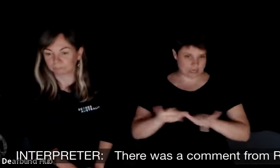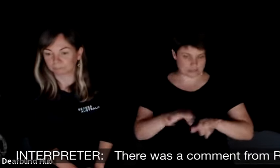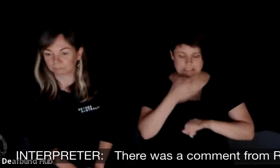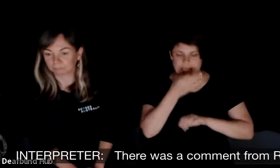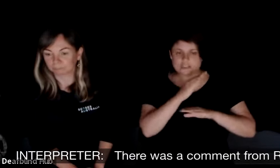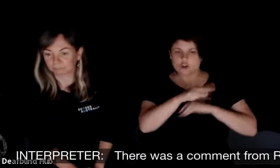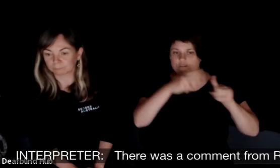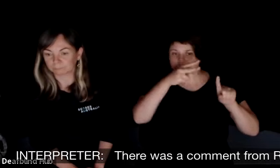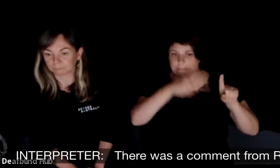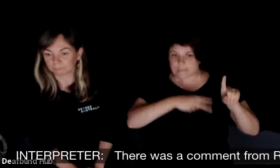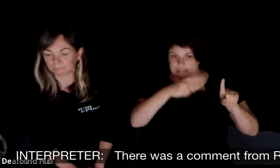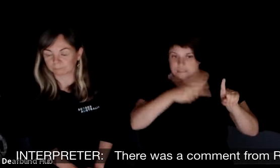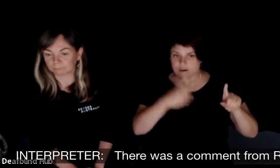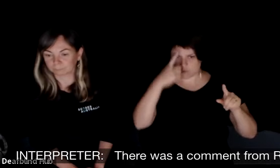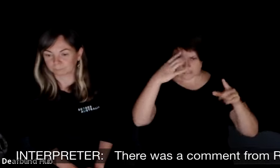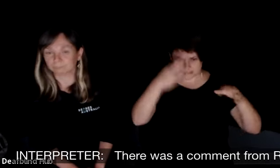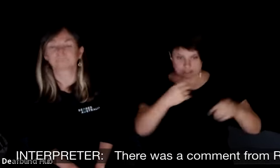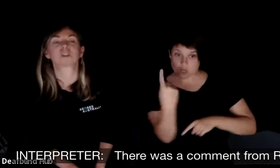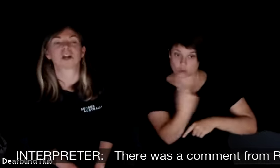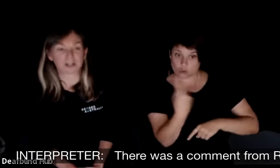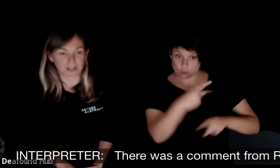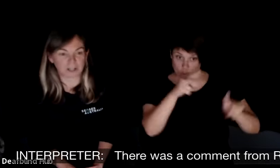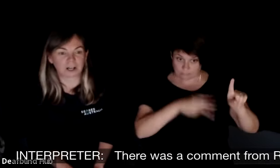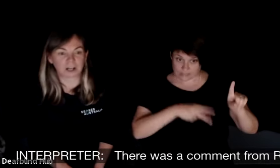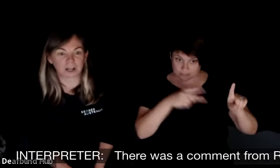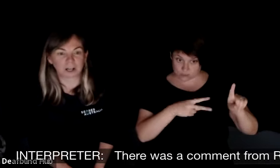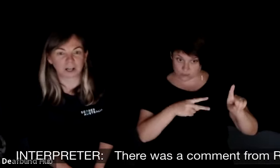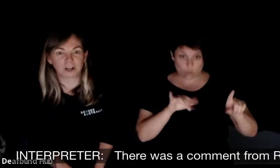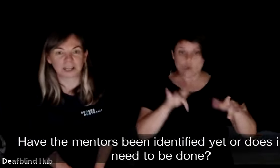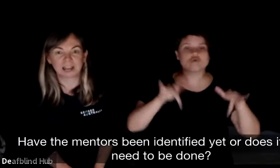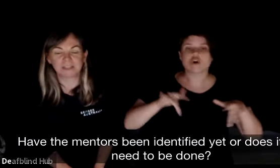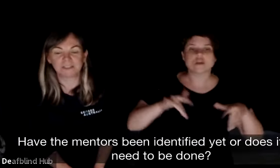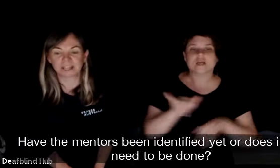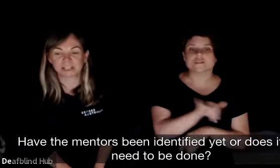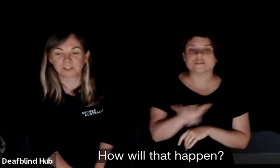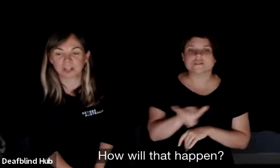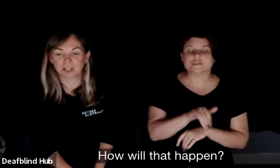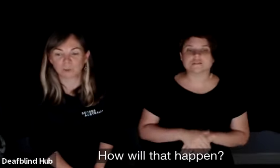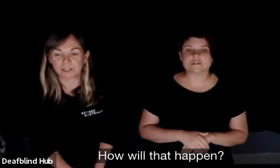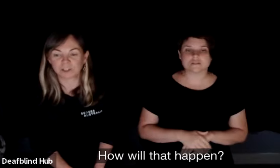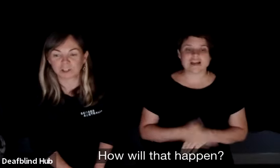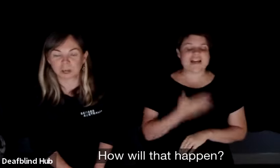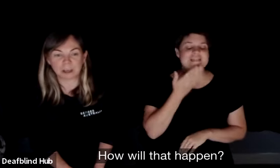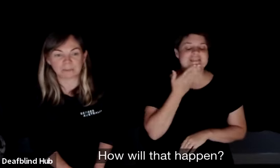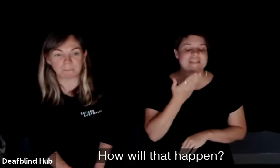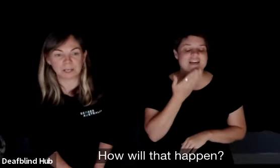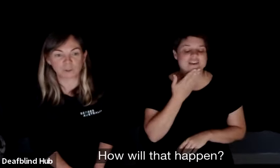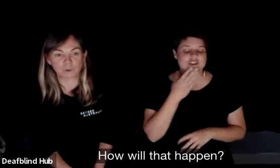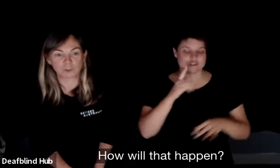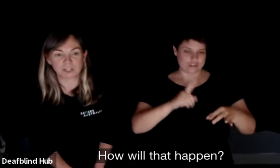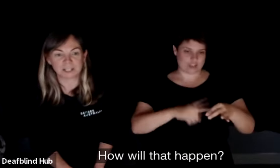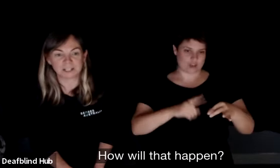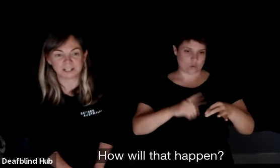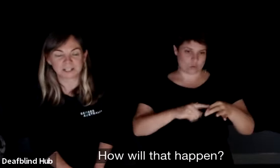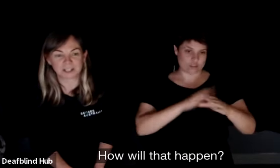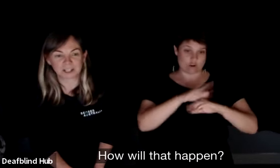yet, or does it still need to be done? How will that happen? Okay, thanks for that question about the